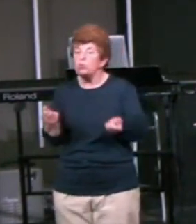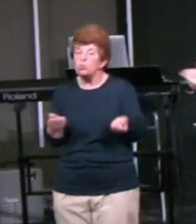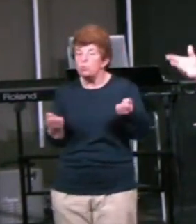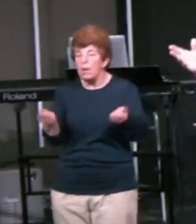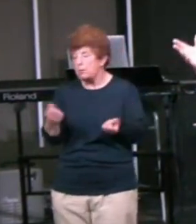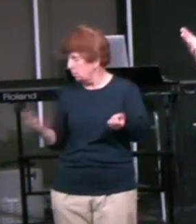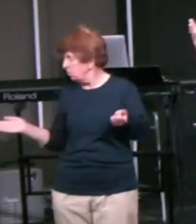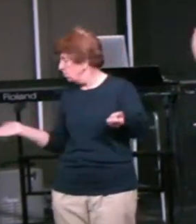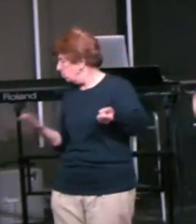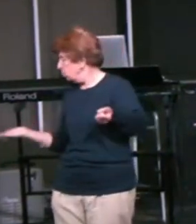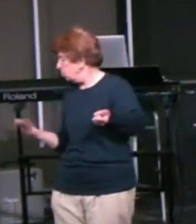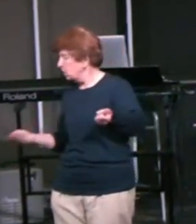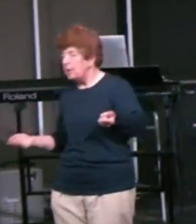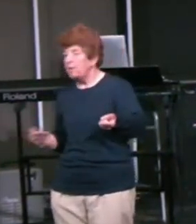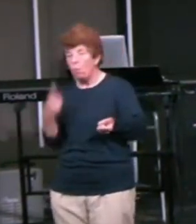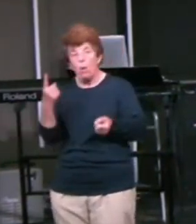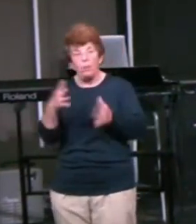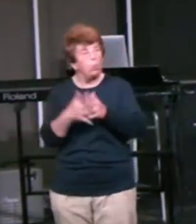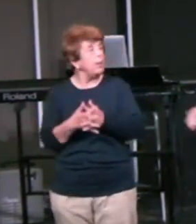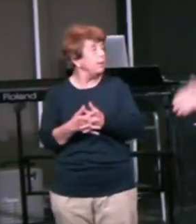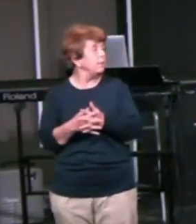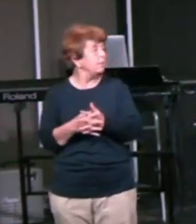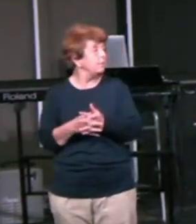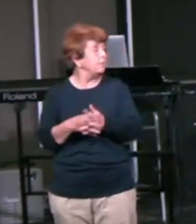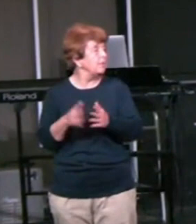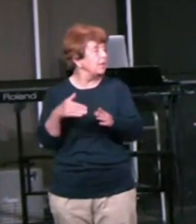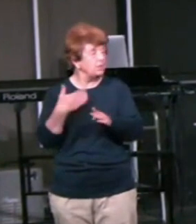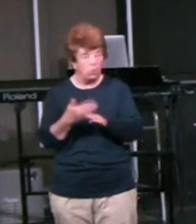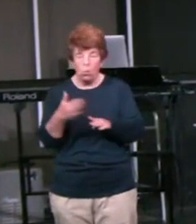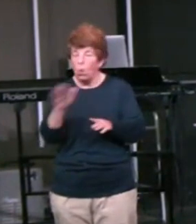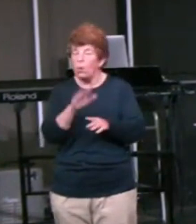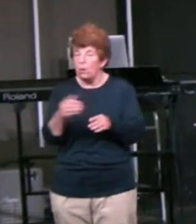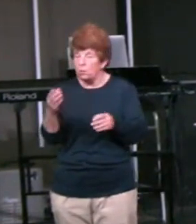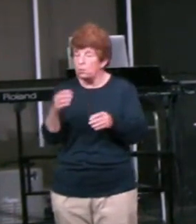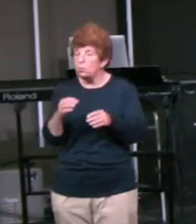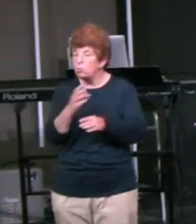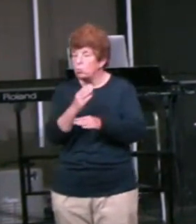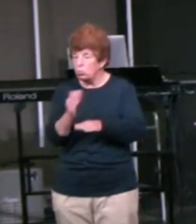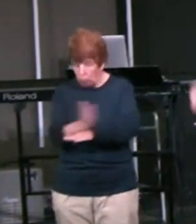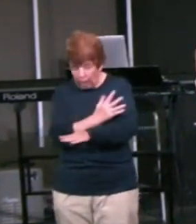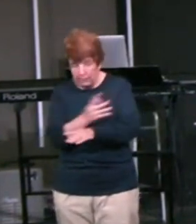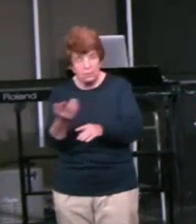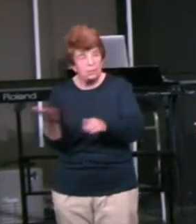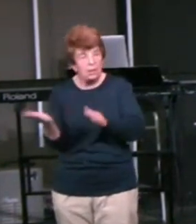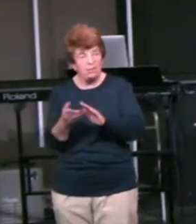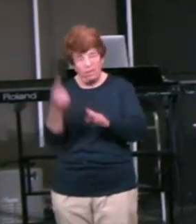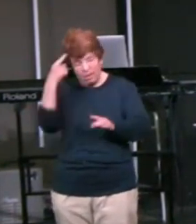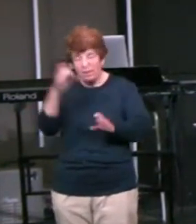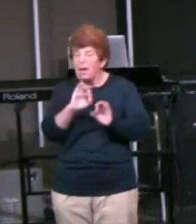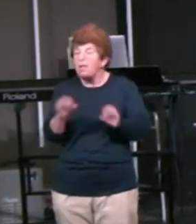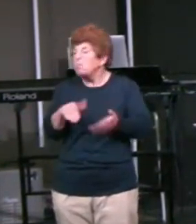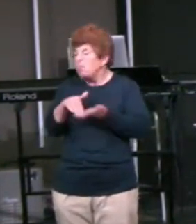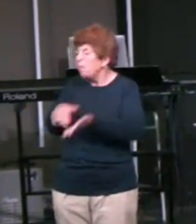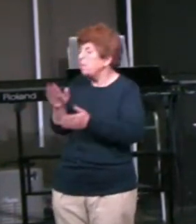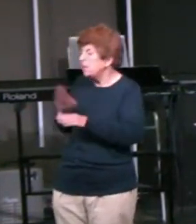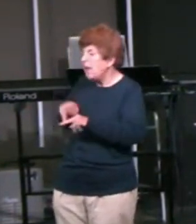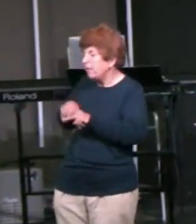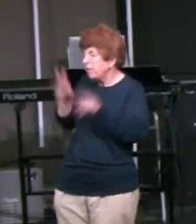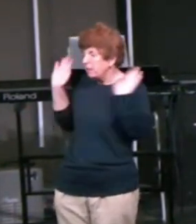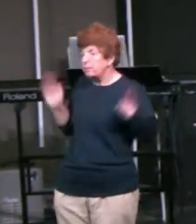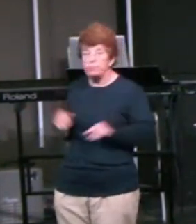slasher around this acreage for a week or so, till we got all the grass cut, thinking nothing of it, just helping Dad out.